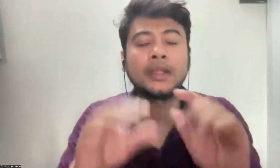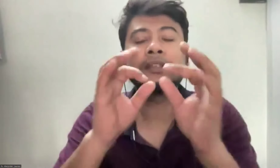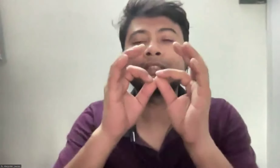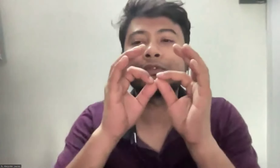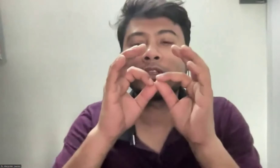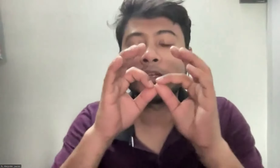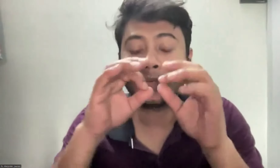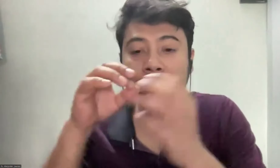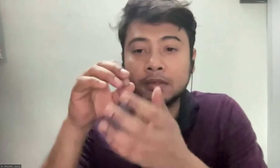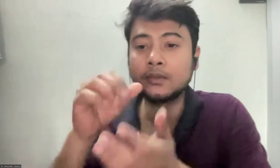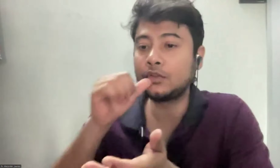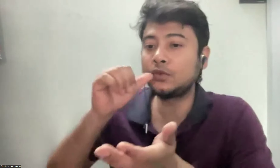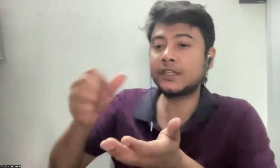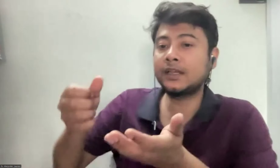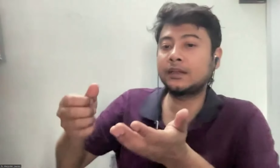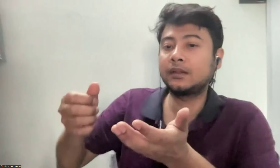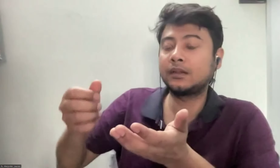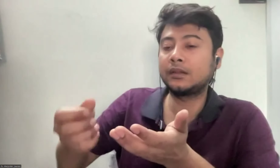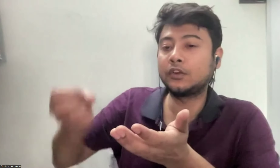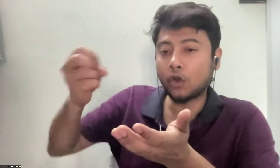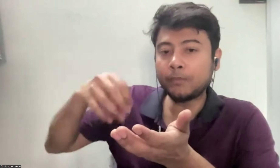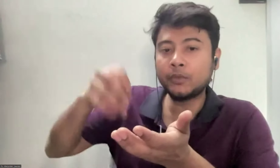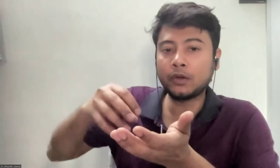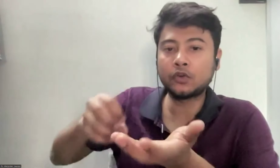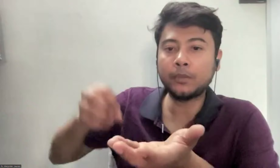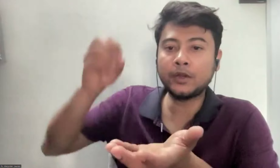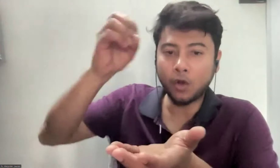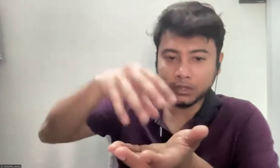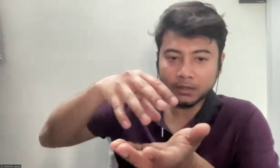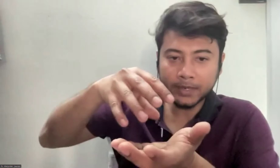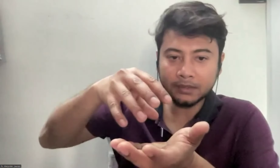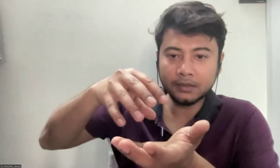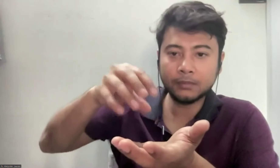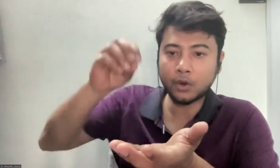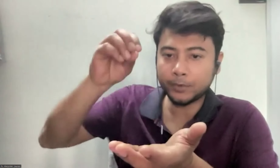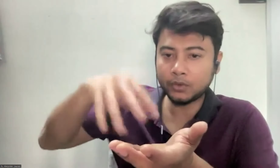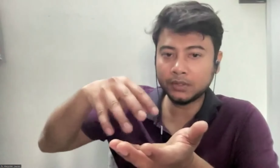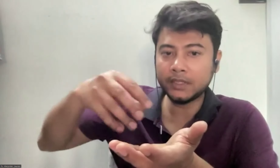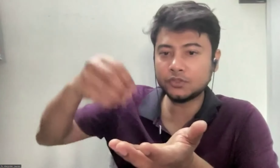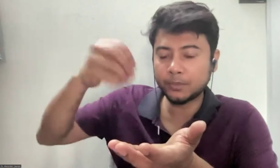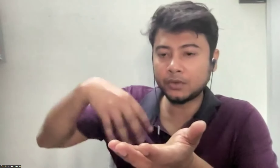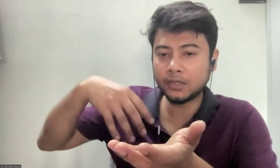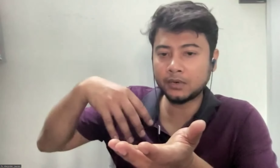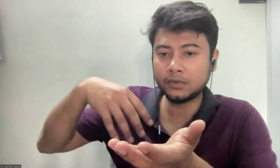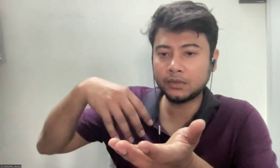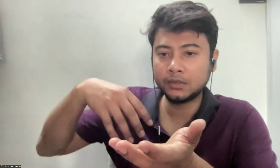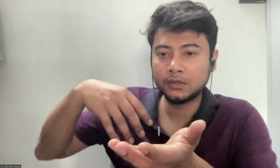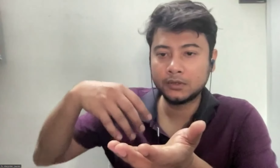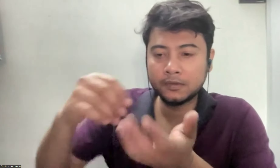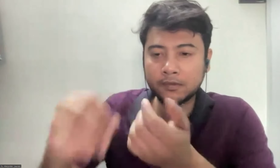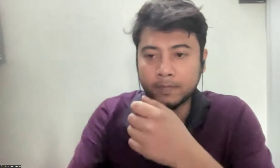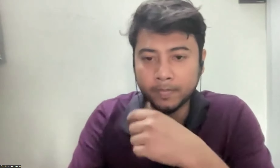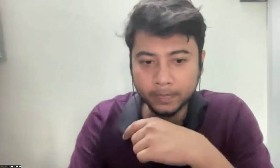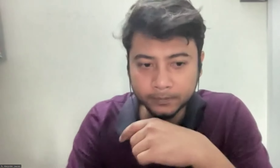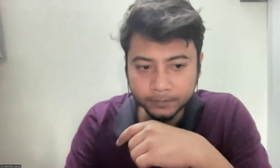Sorry, Mataji, just for the interpreter, you said drop the water, drop it on the metal, drop it on the things, drop it on the Yeah, ground. like see,